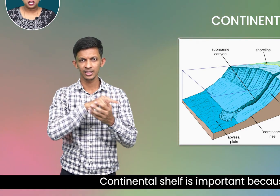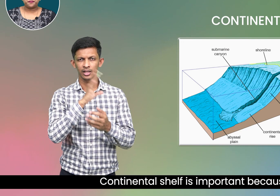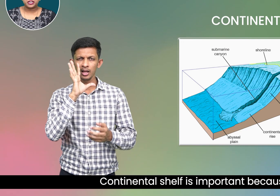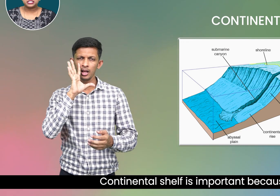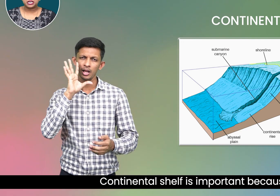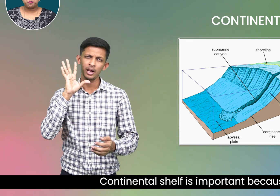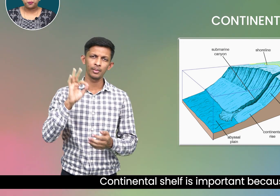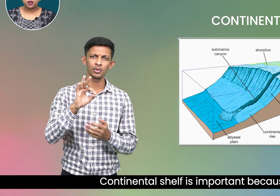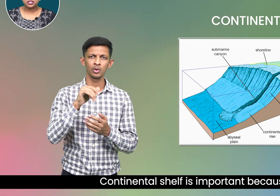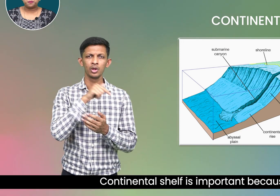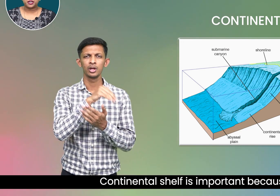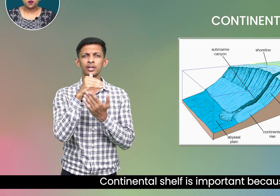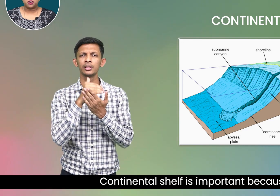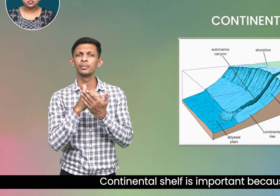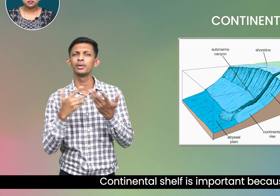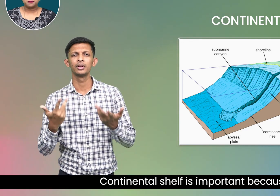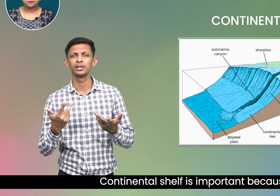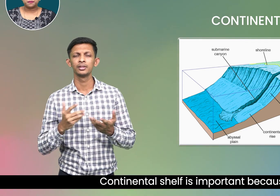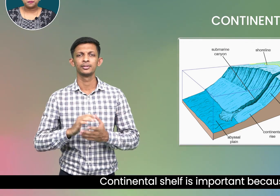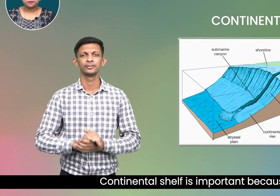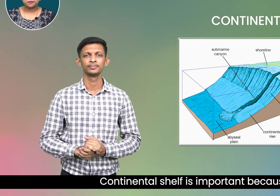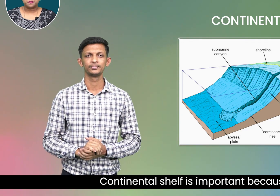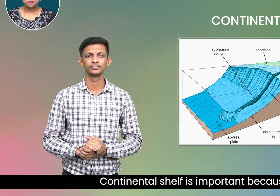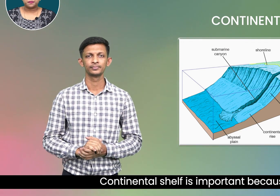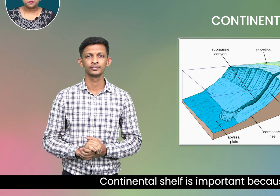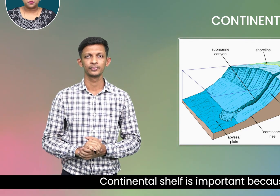Continental shelf is important because